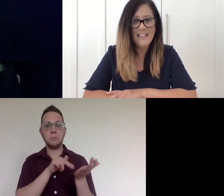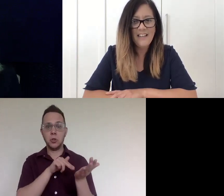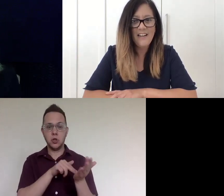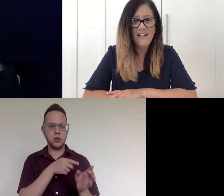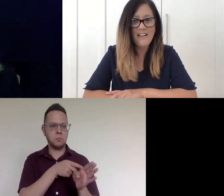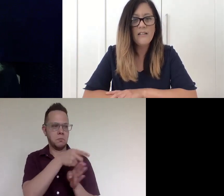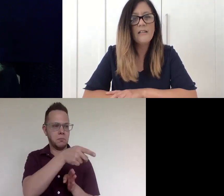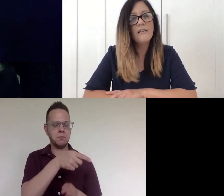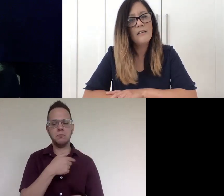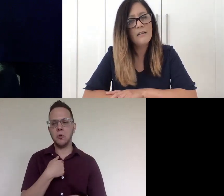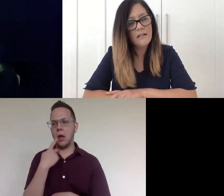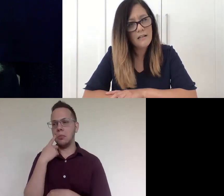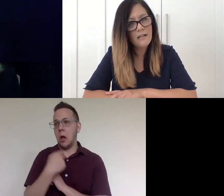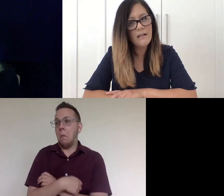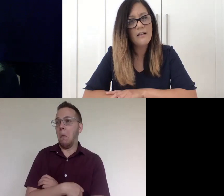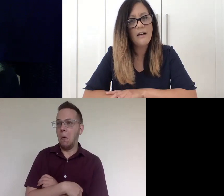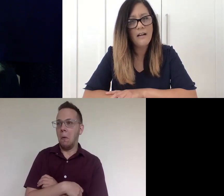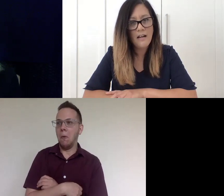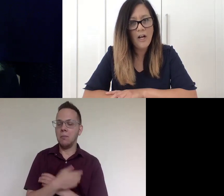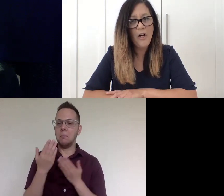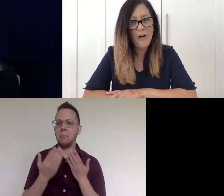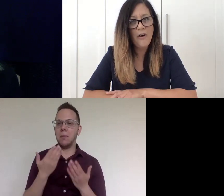in the field of nursing.